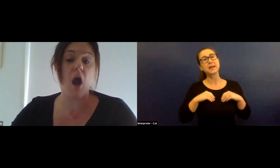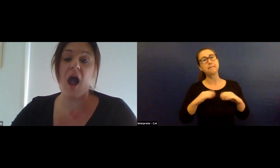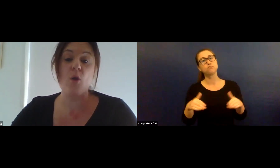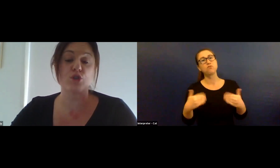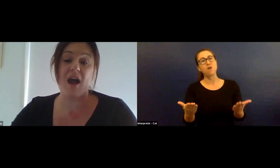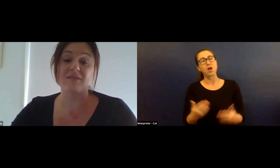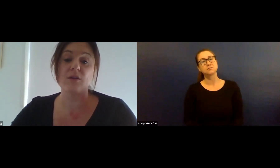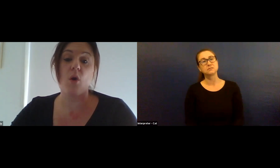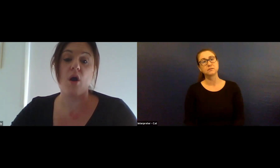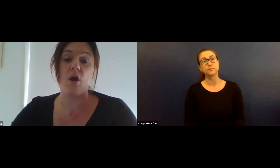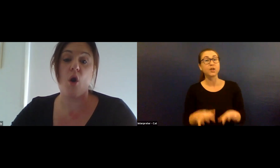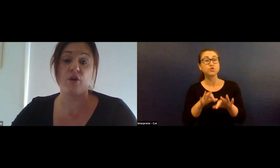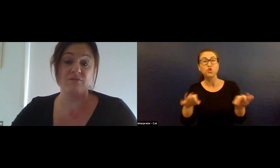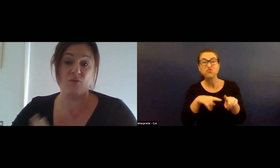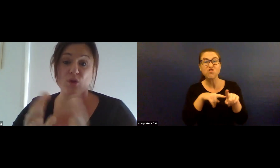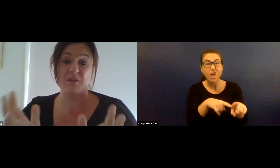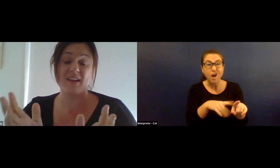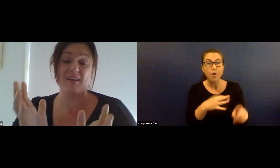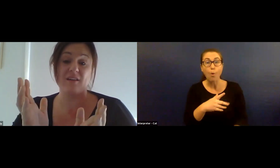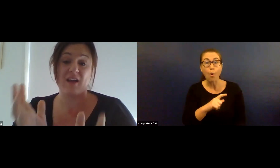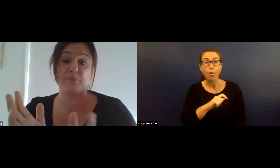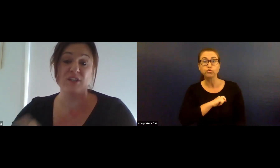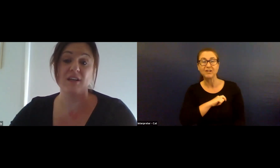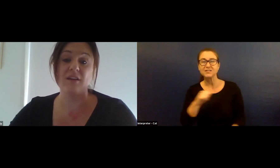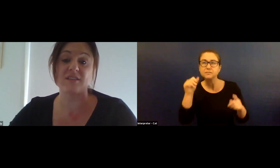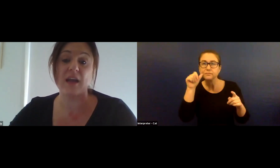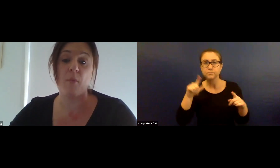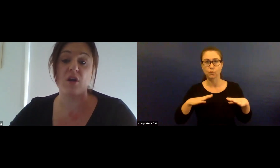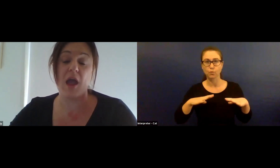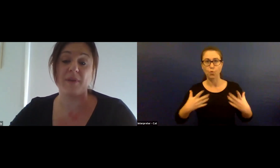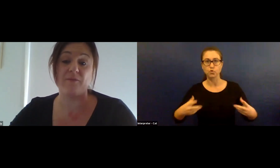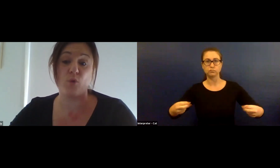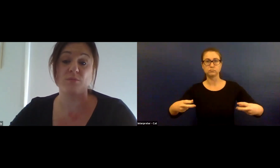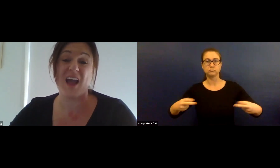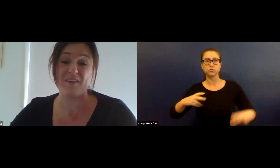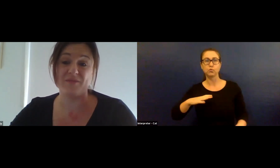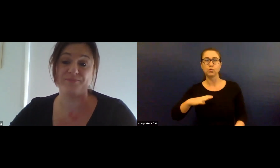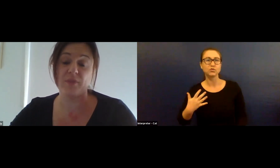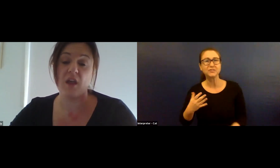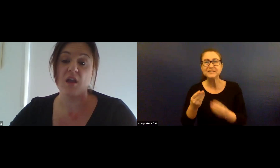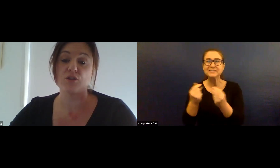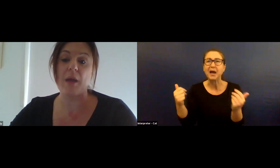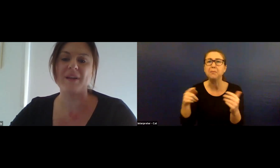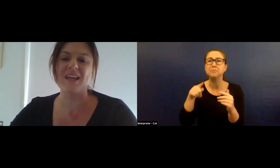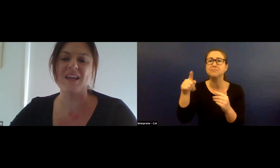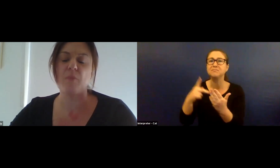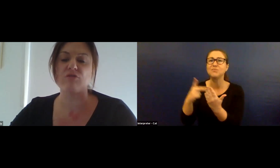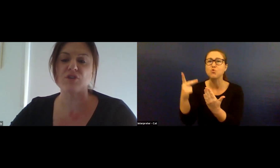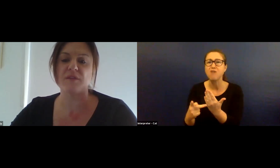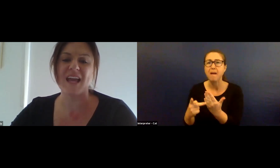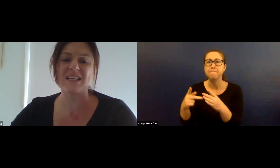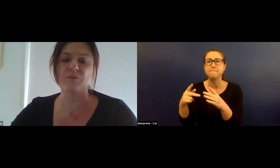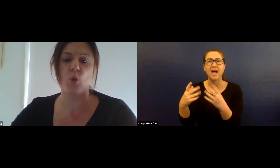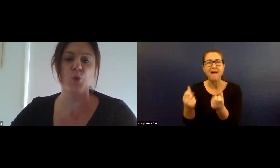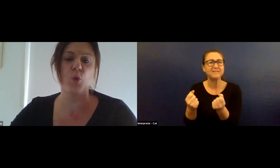Don't rely or trust on automatic captioning that some online platforms have. So I believe